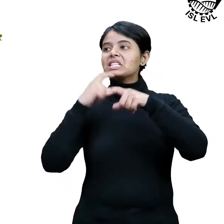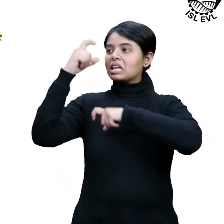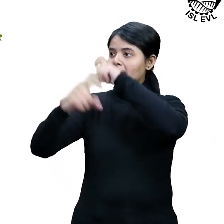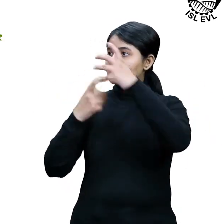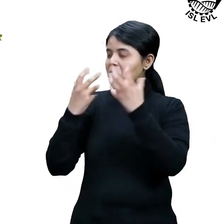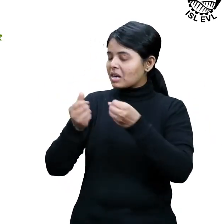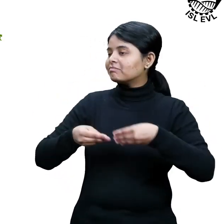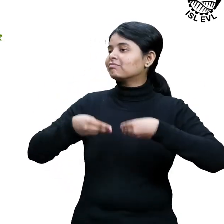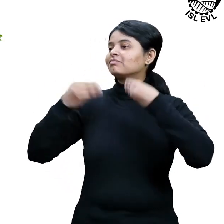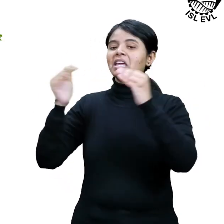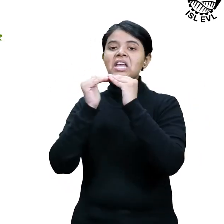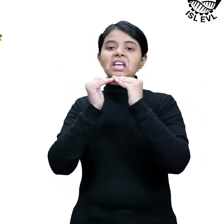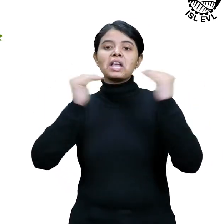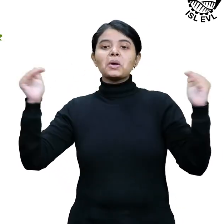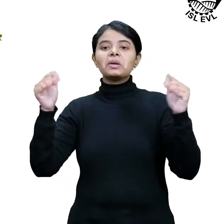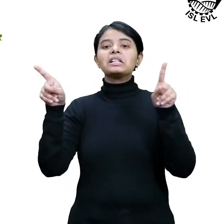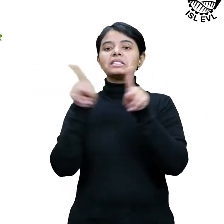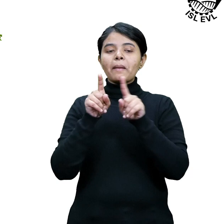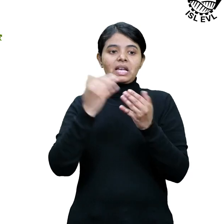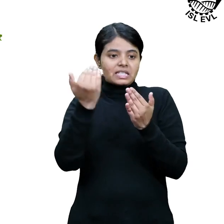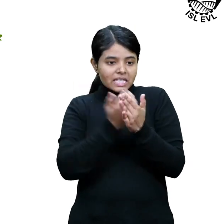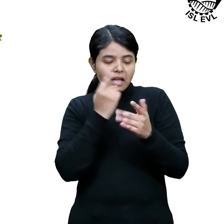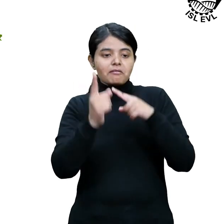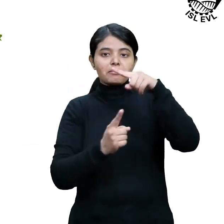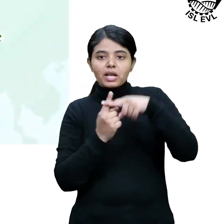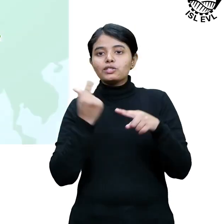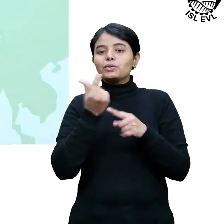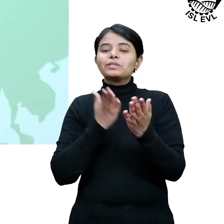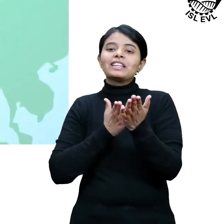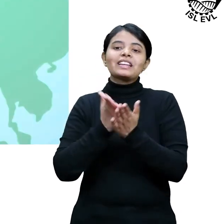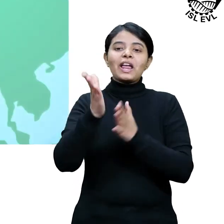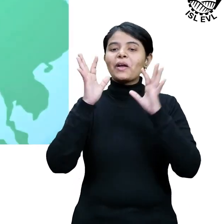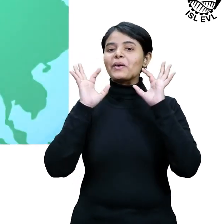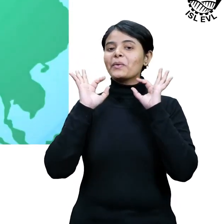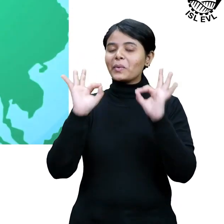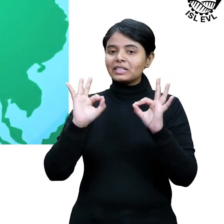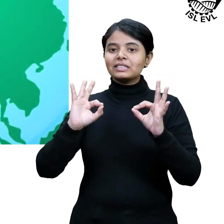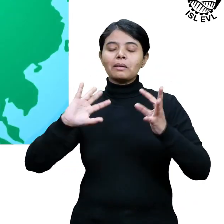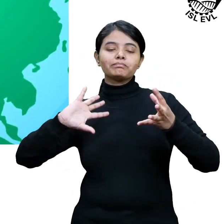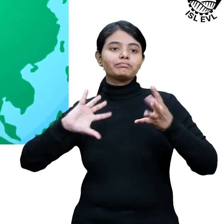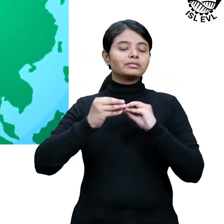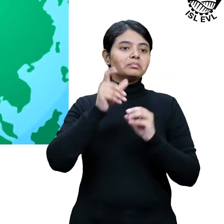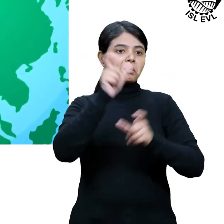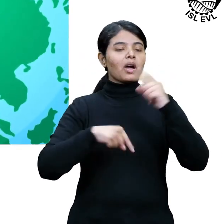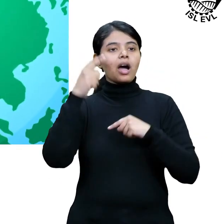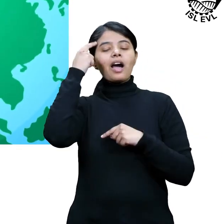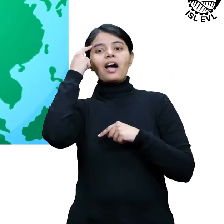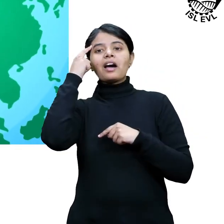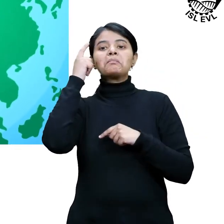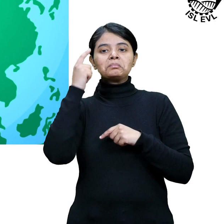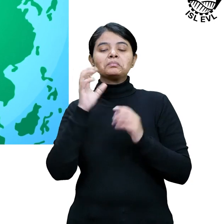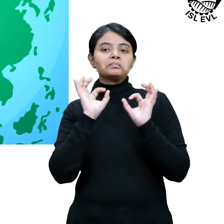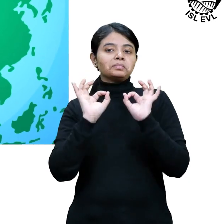traditional knowledge provided to individuals or companies. The effective implementation of the Biodiversity